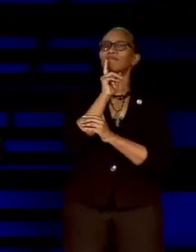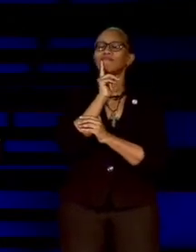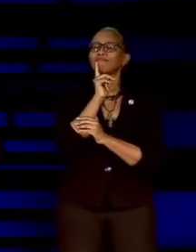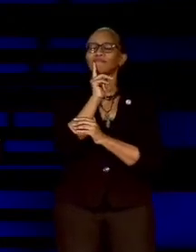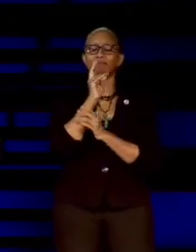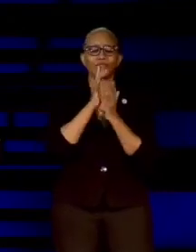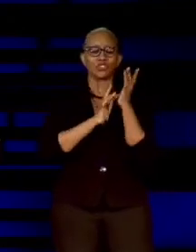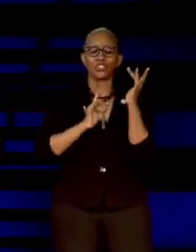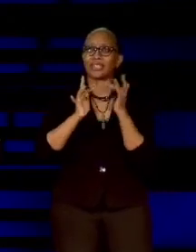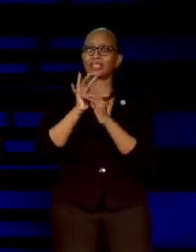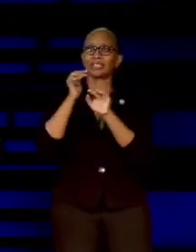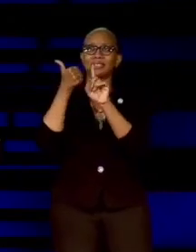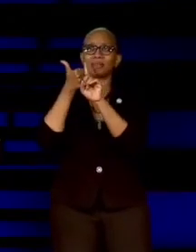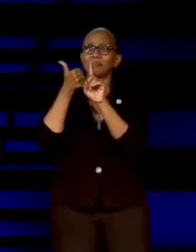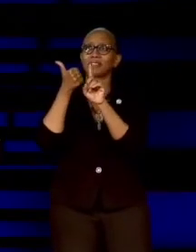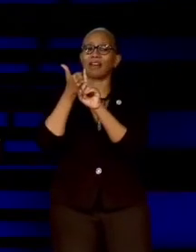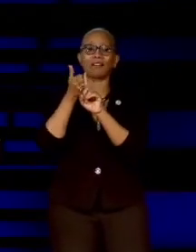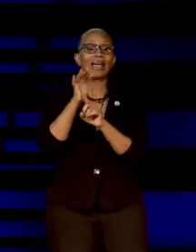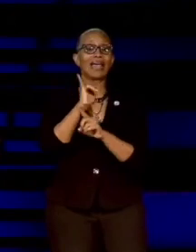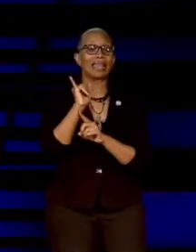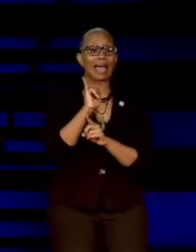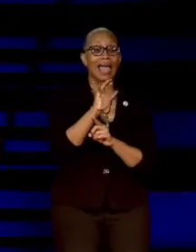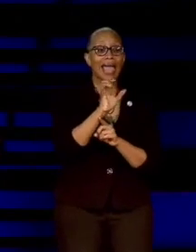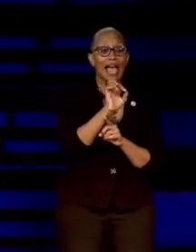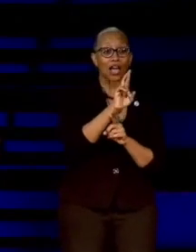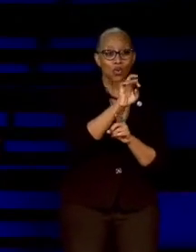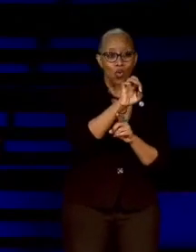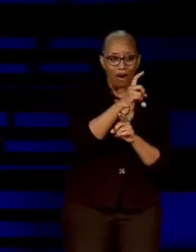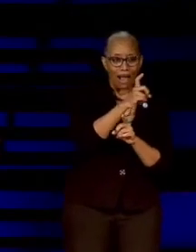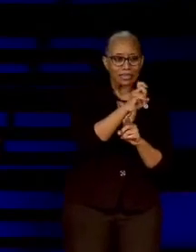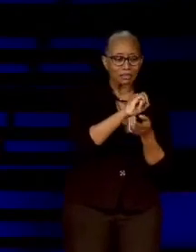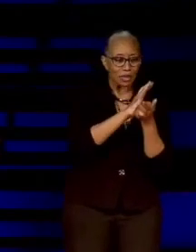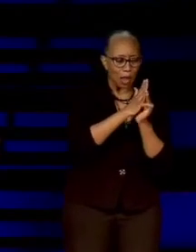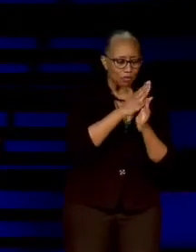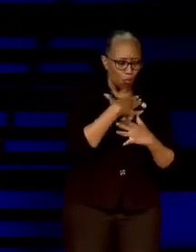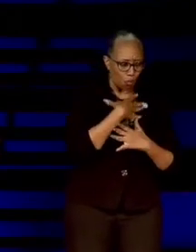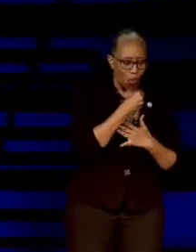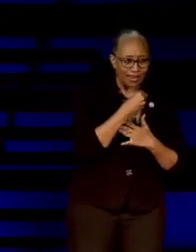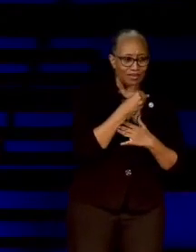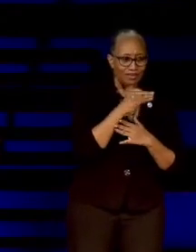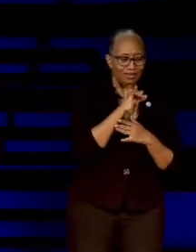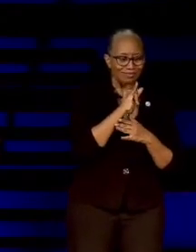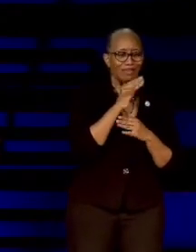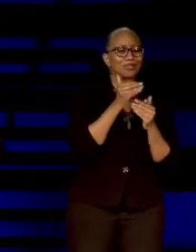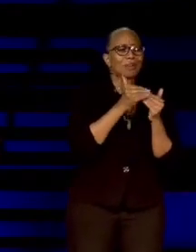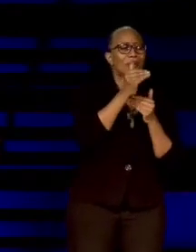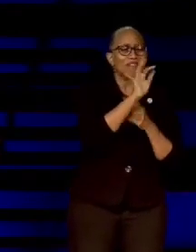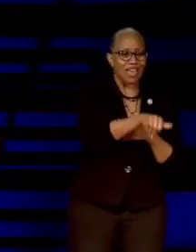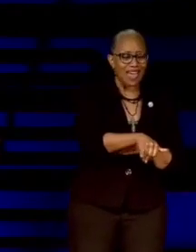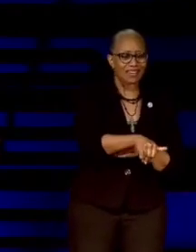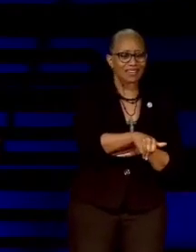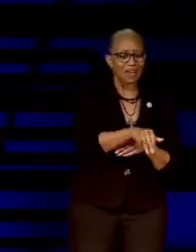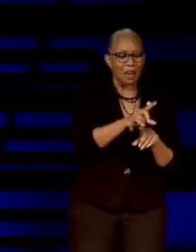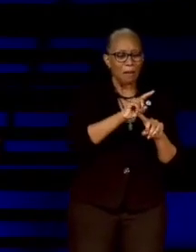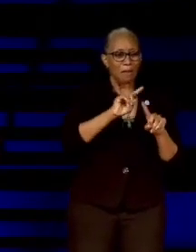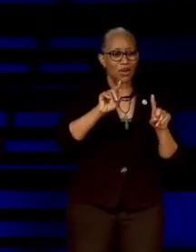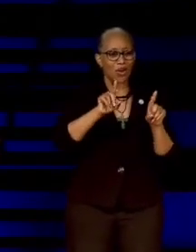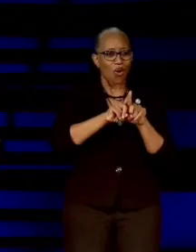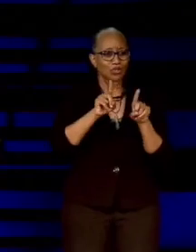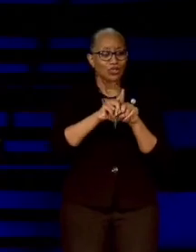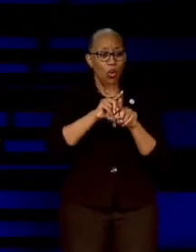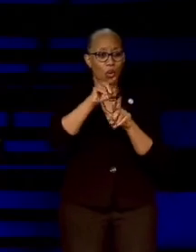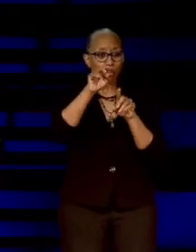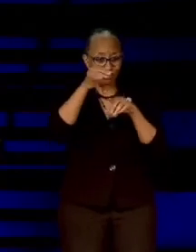only does it exceed what Clorox can do, but don't leave this, it exceeded the whiteness in